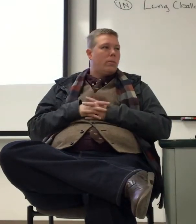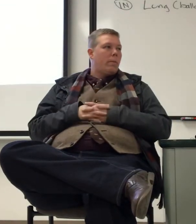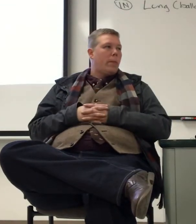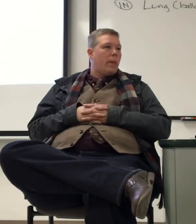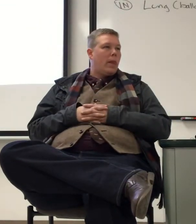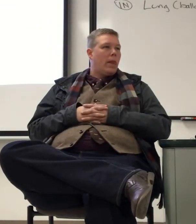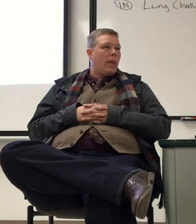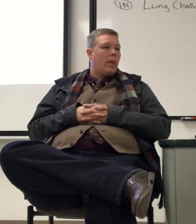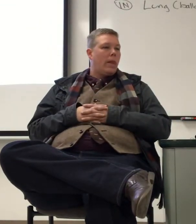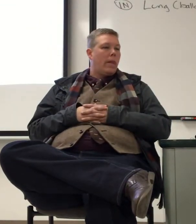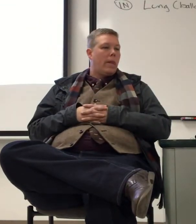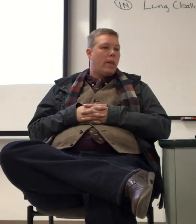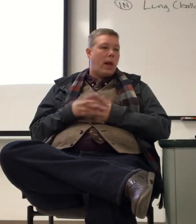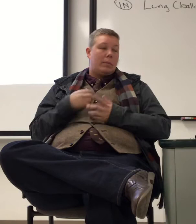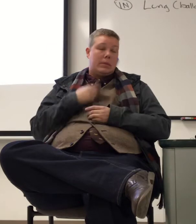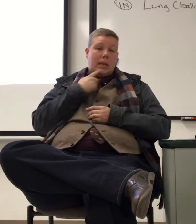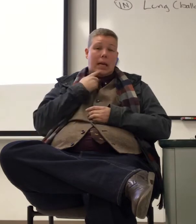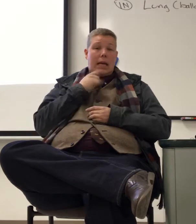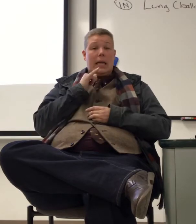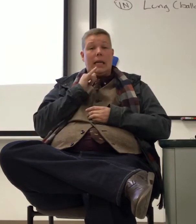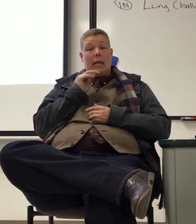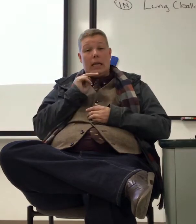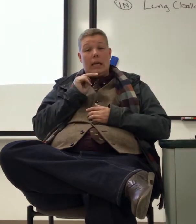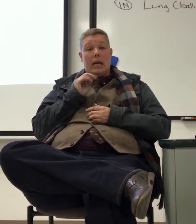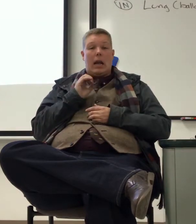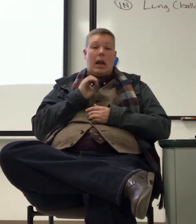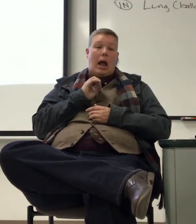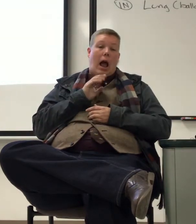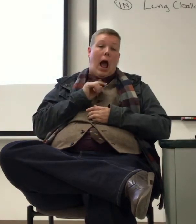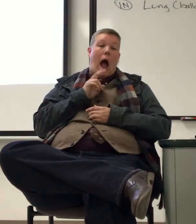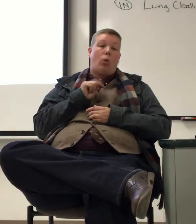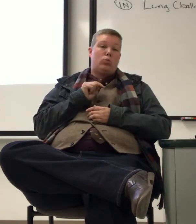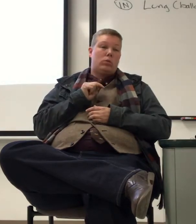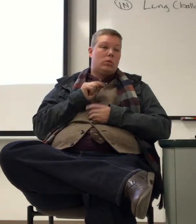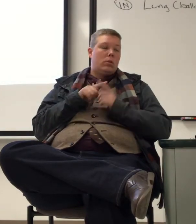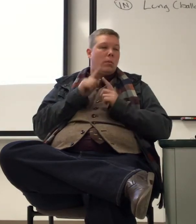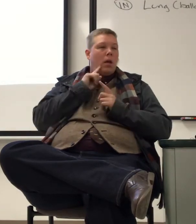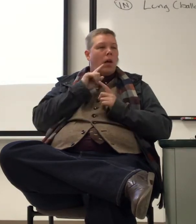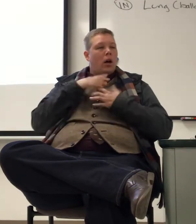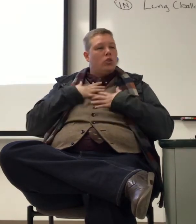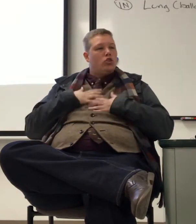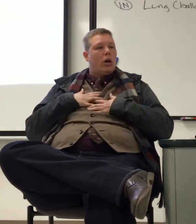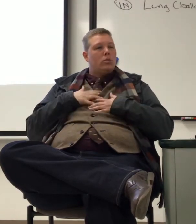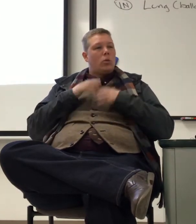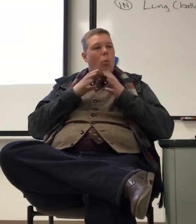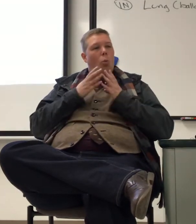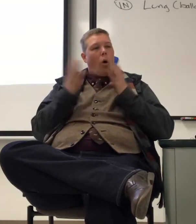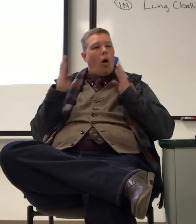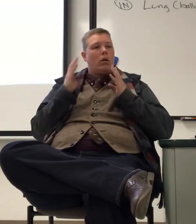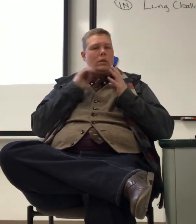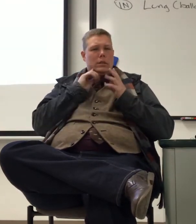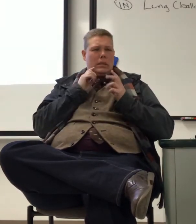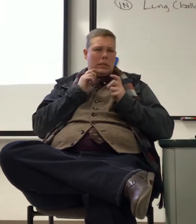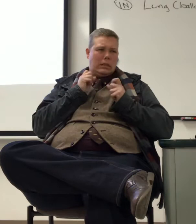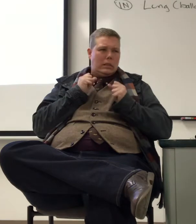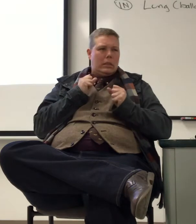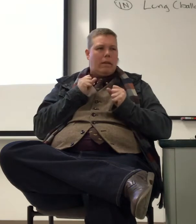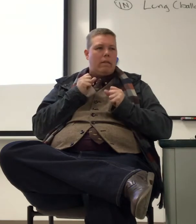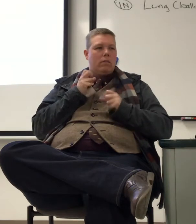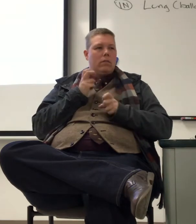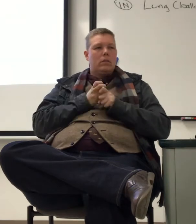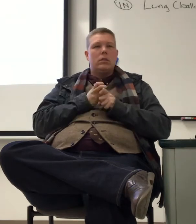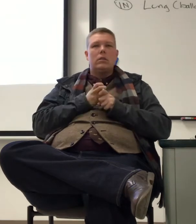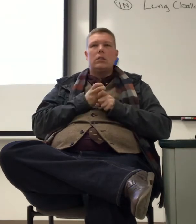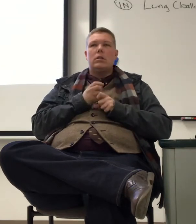I'm just using words in and out, but what do I really mean? Your chest wall is a stiff cage. Look at the rib cages on those